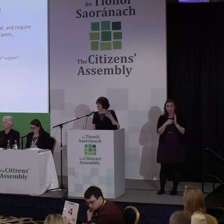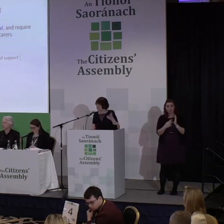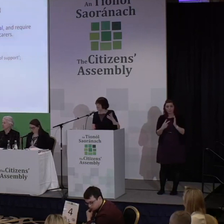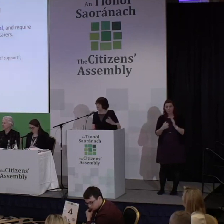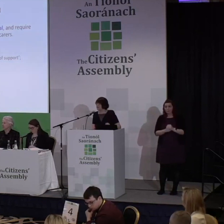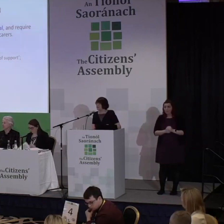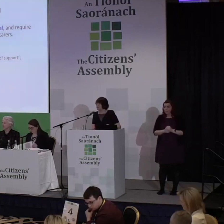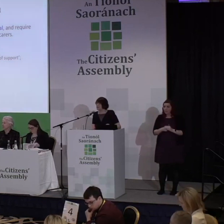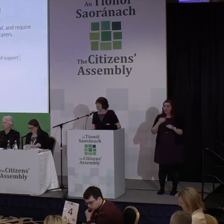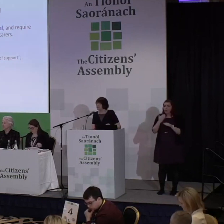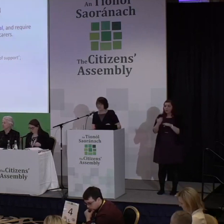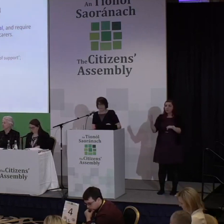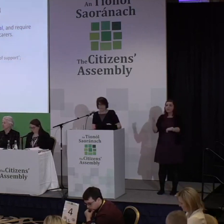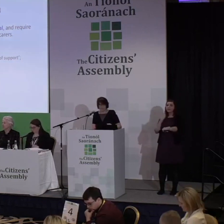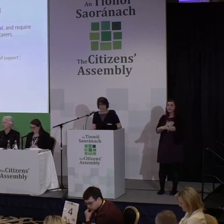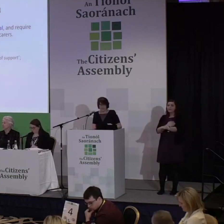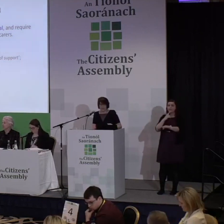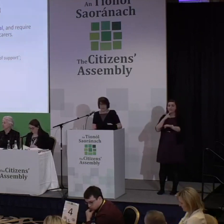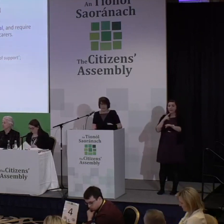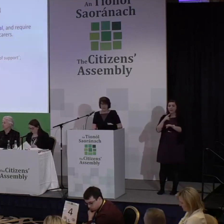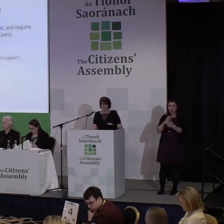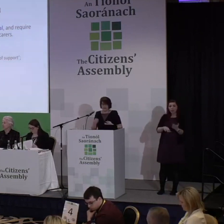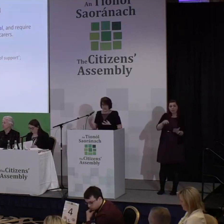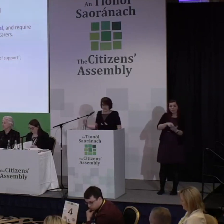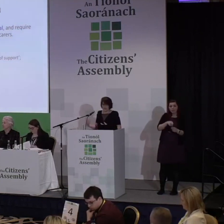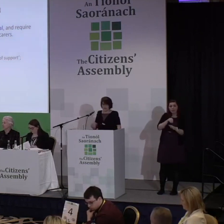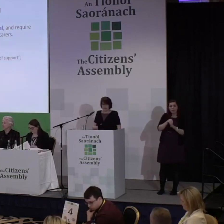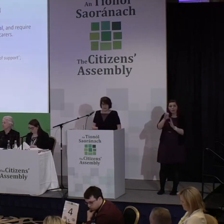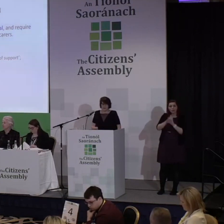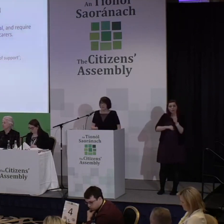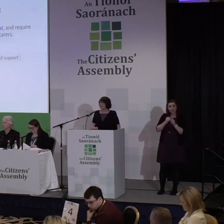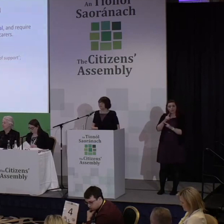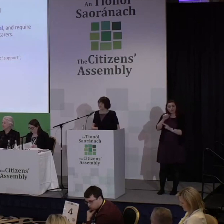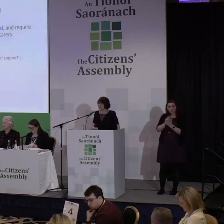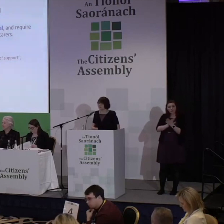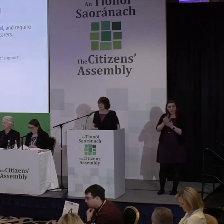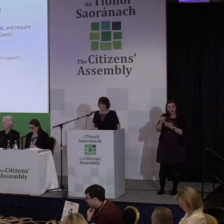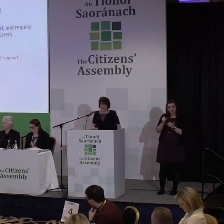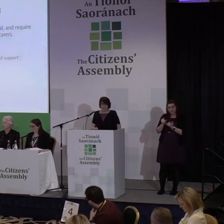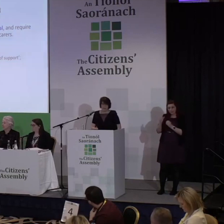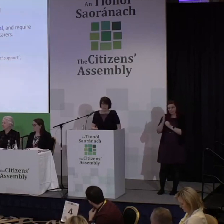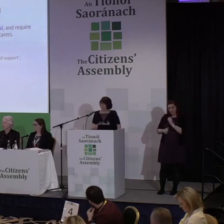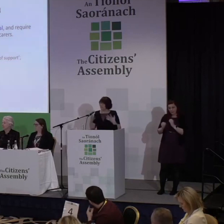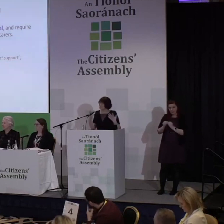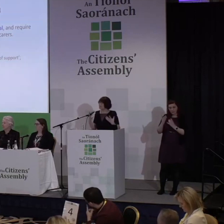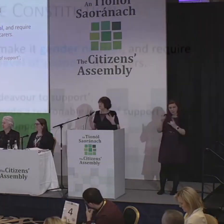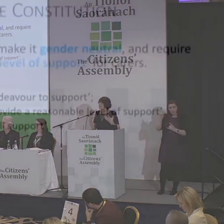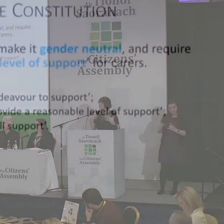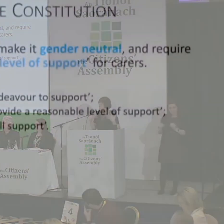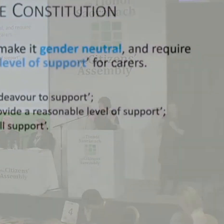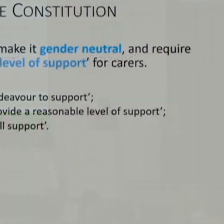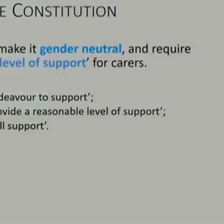The Convention on the Constitution in 2013, as the chairperson noted earlier,